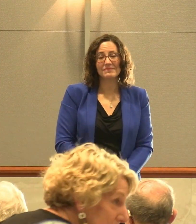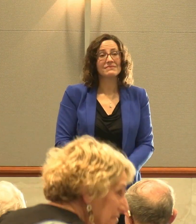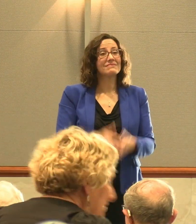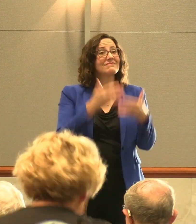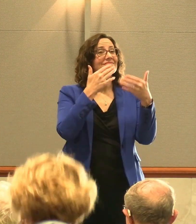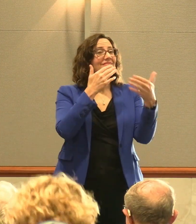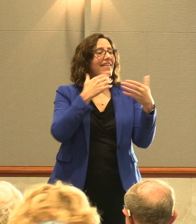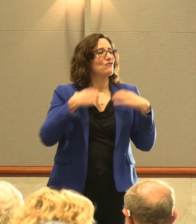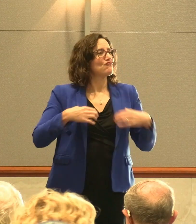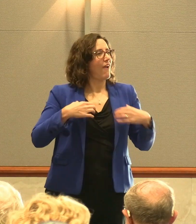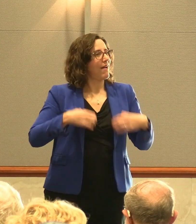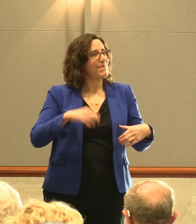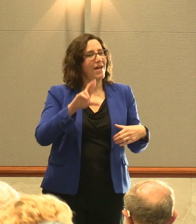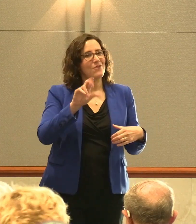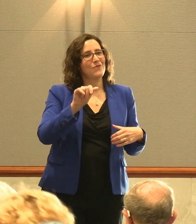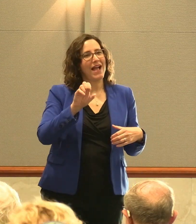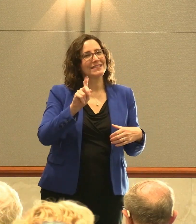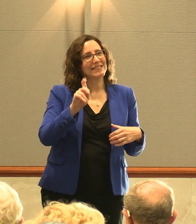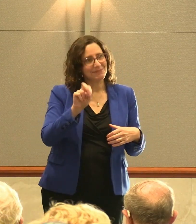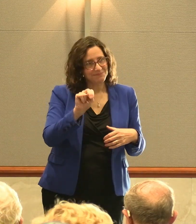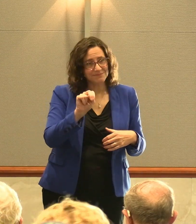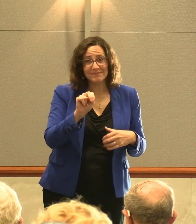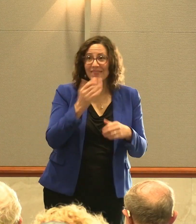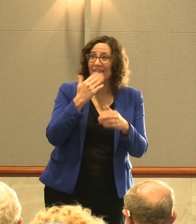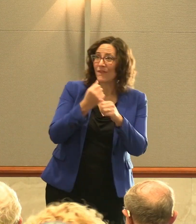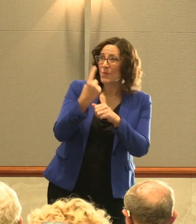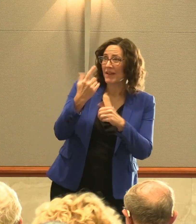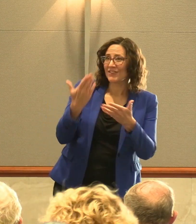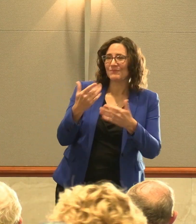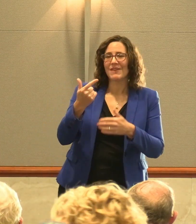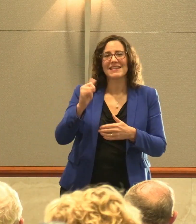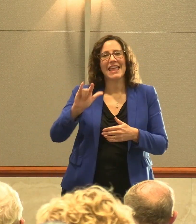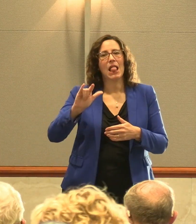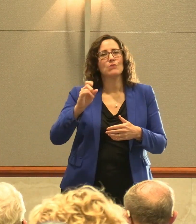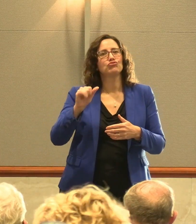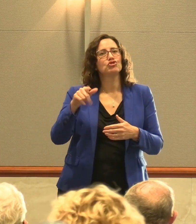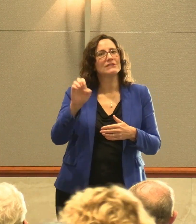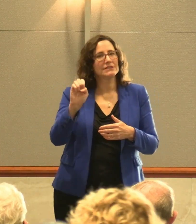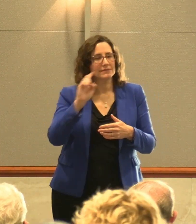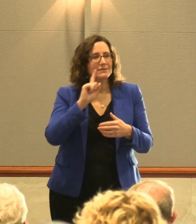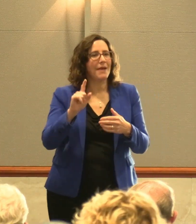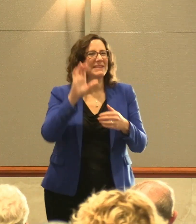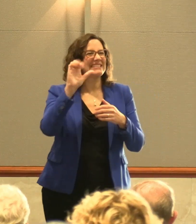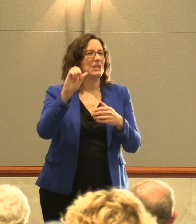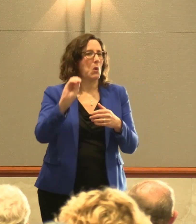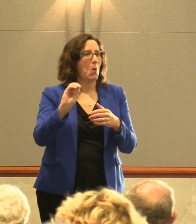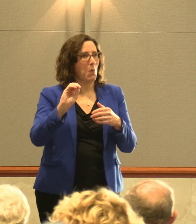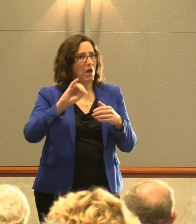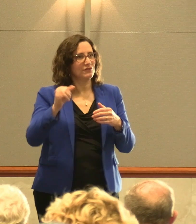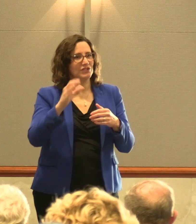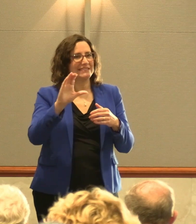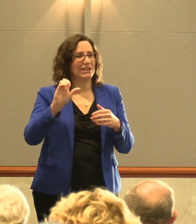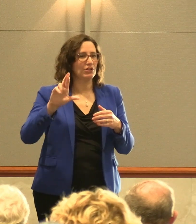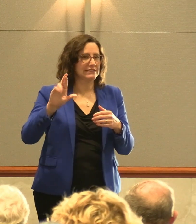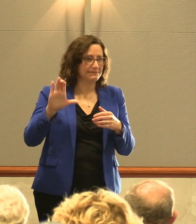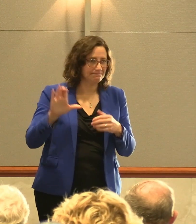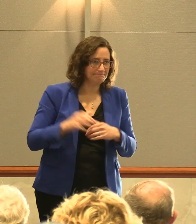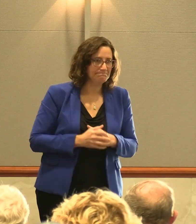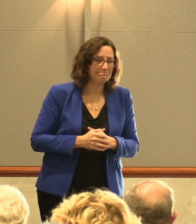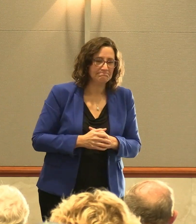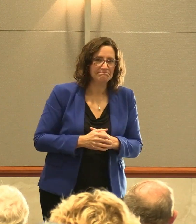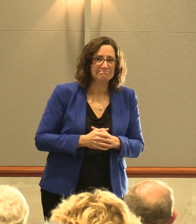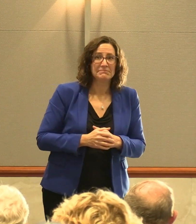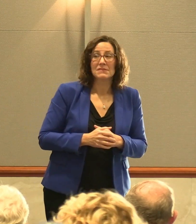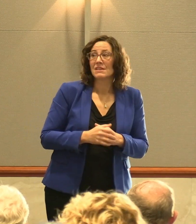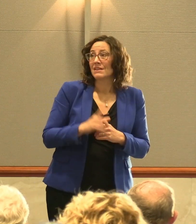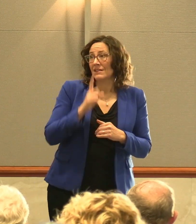Thank you, Rabbi Raskin. Thank you, everyone here. My name is Gil Prus. I'm the CEO of the Jewish Federation of Greater Washington.